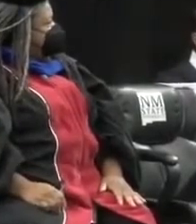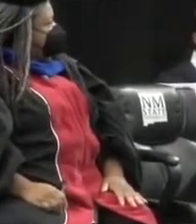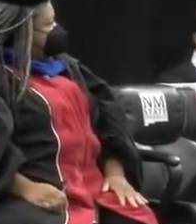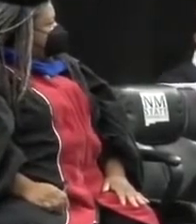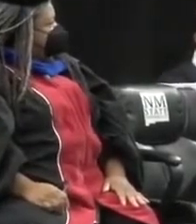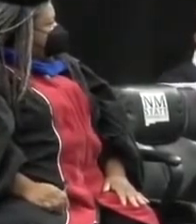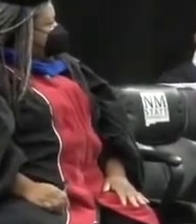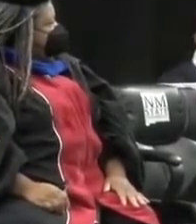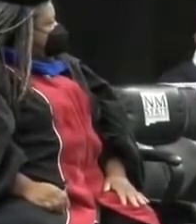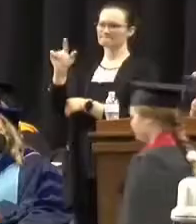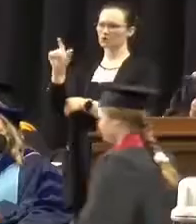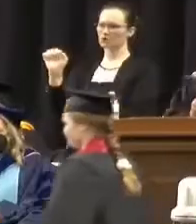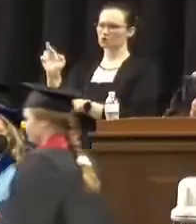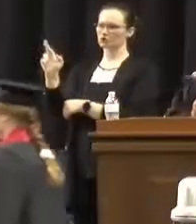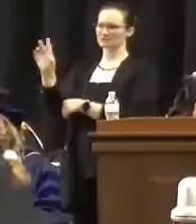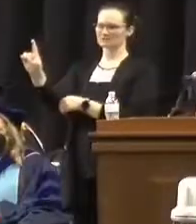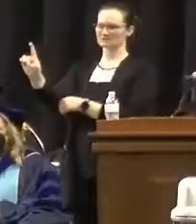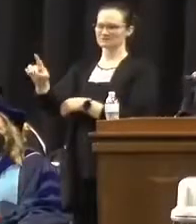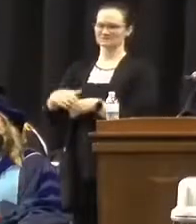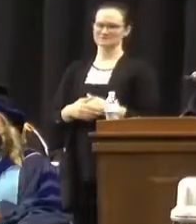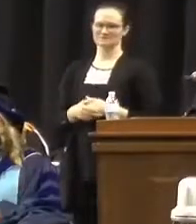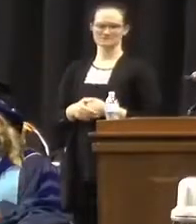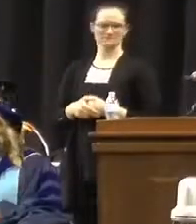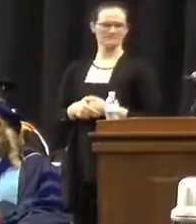Jordan Rayanne Millard.